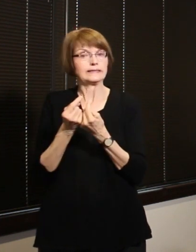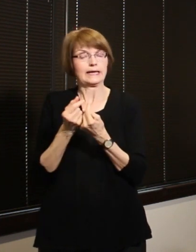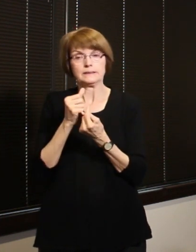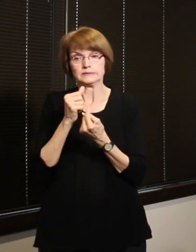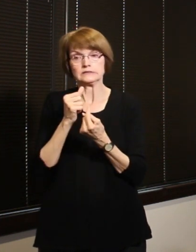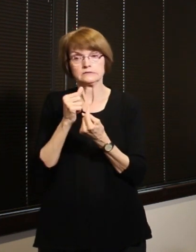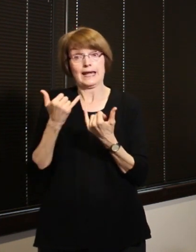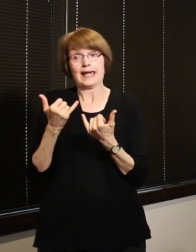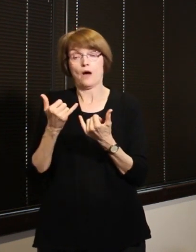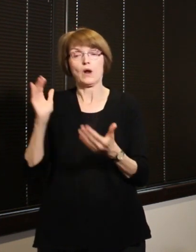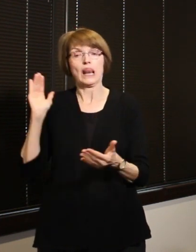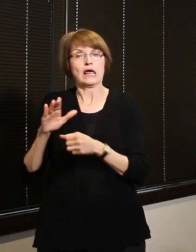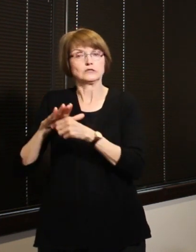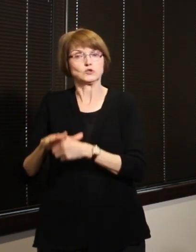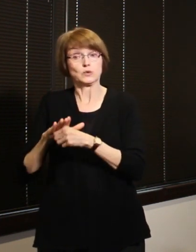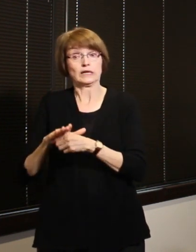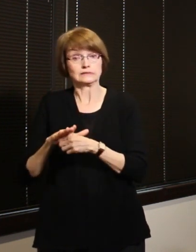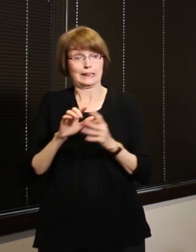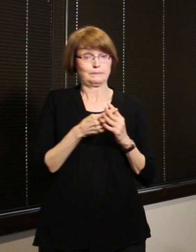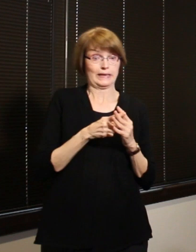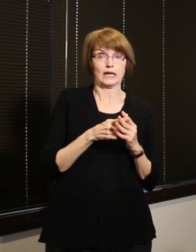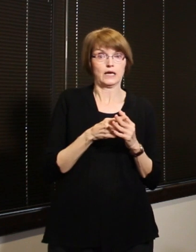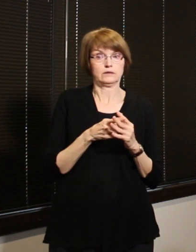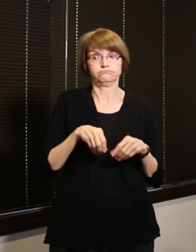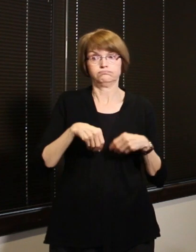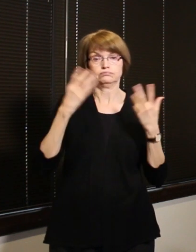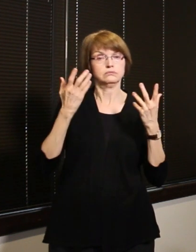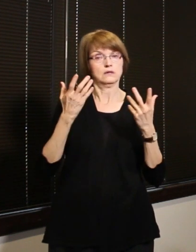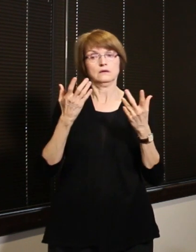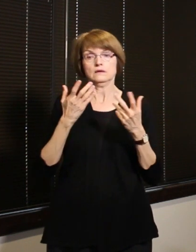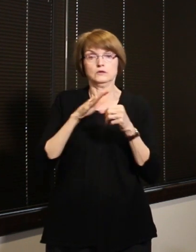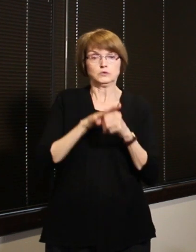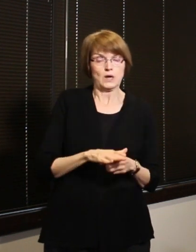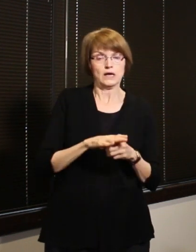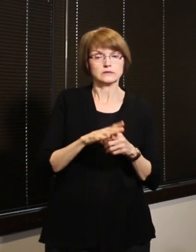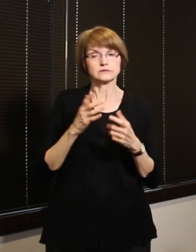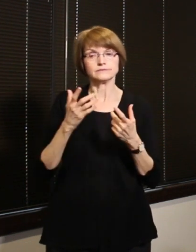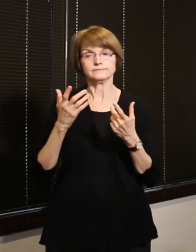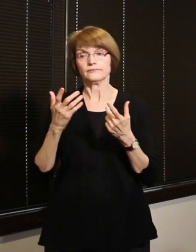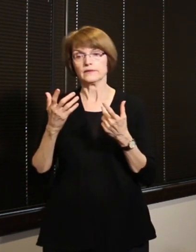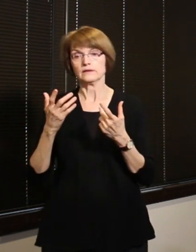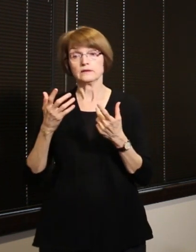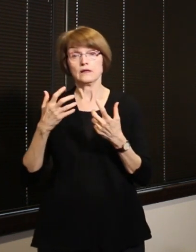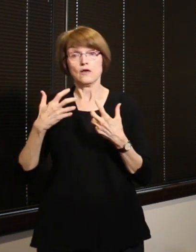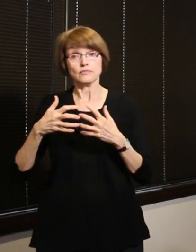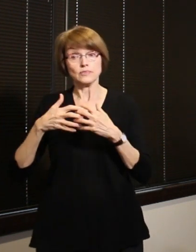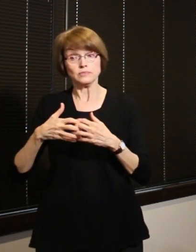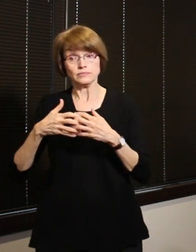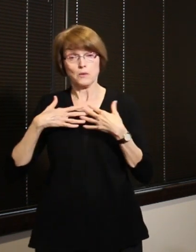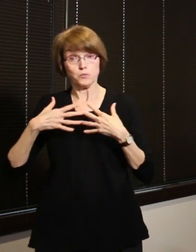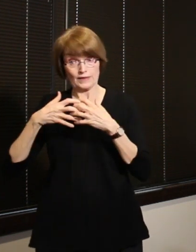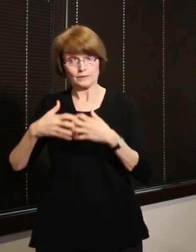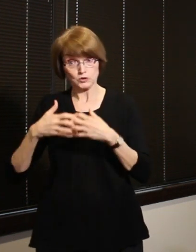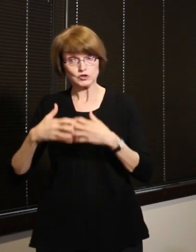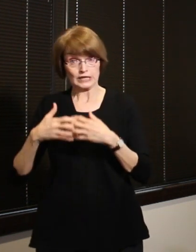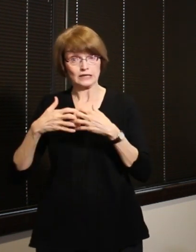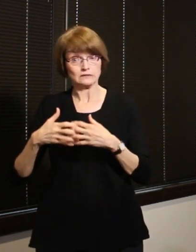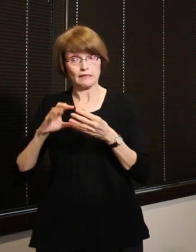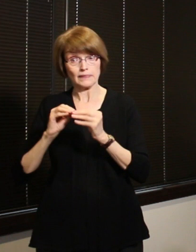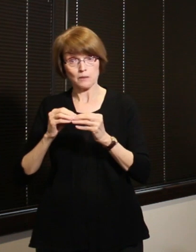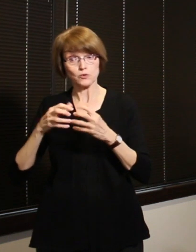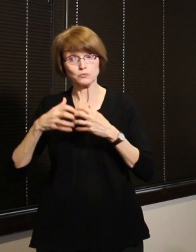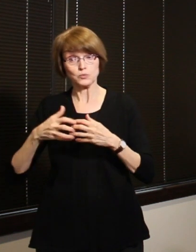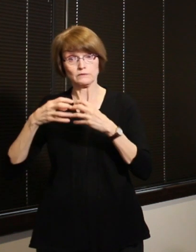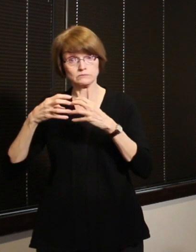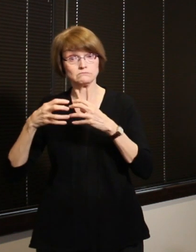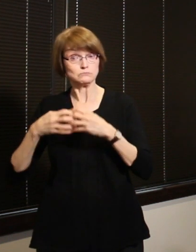were earlier in the outbreak. The number of ventilators that are being occupied by COVID patients has come down considerably